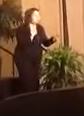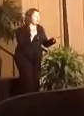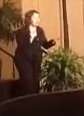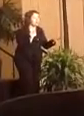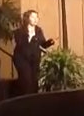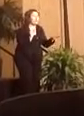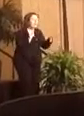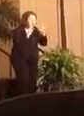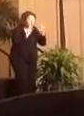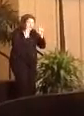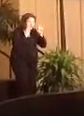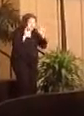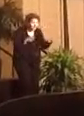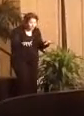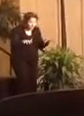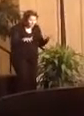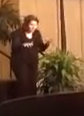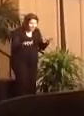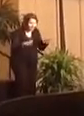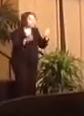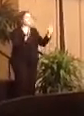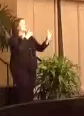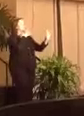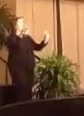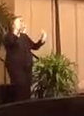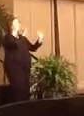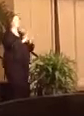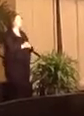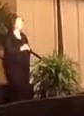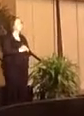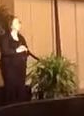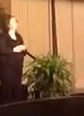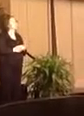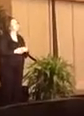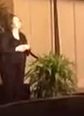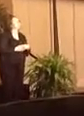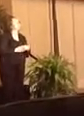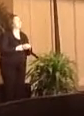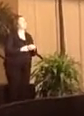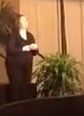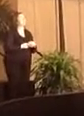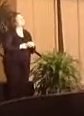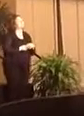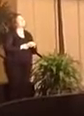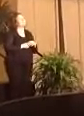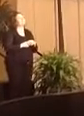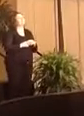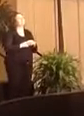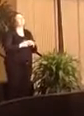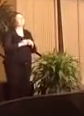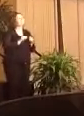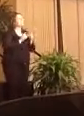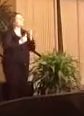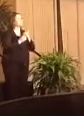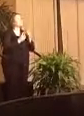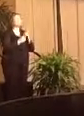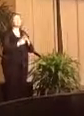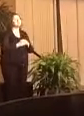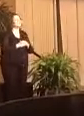It's unbelievable. That's all we'll say. That's all we'll say about that. Any other questions?